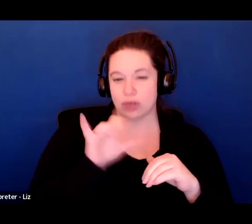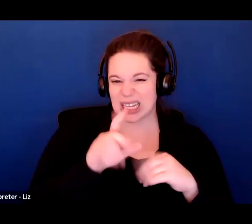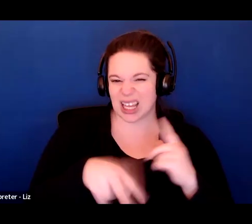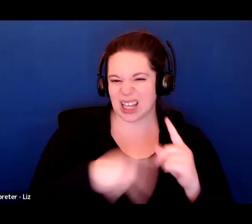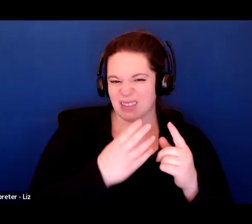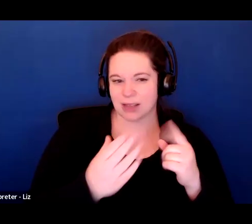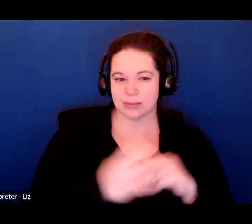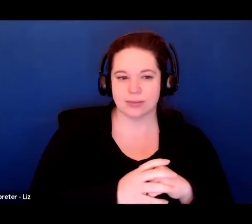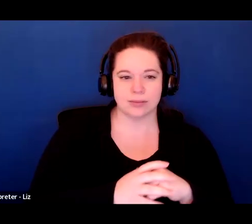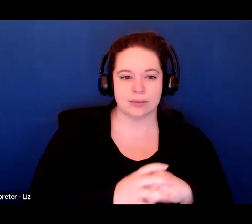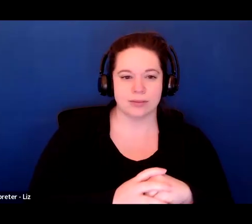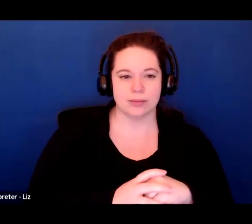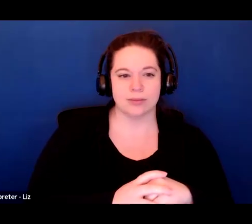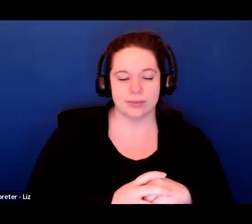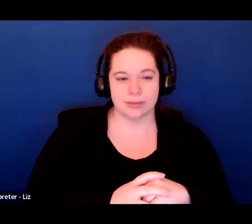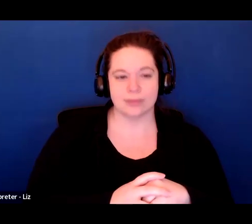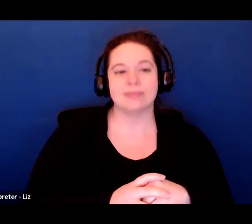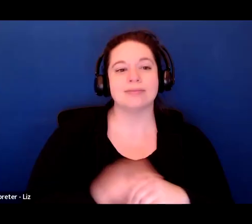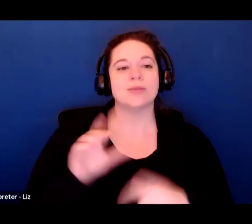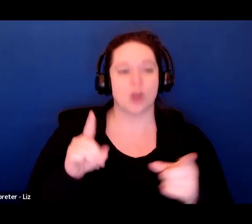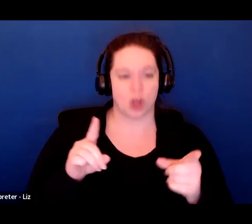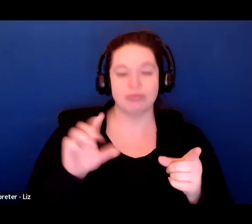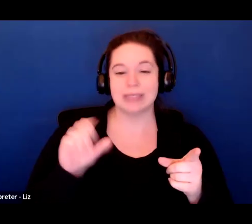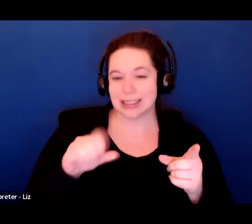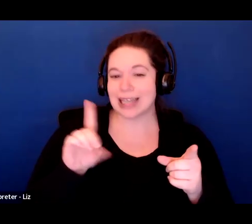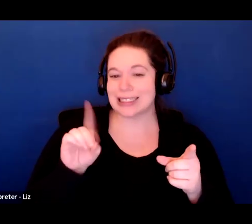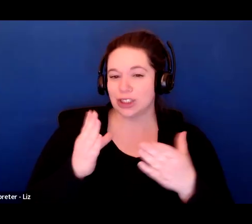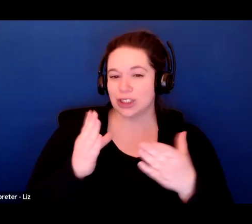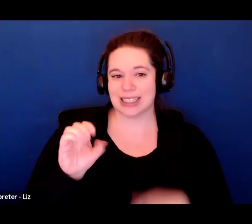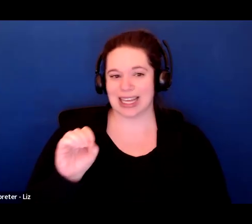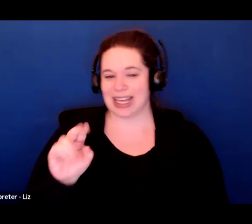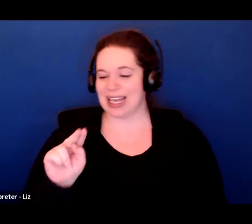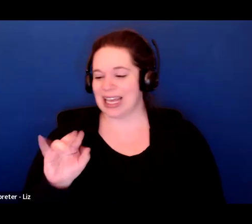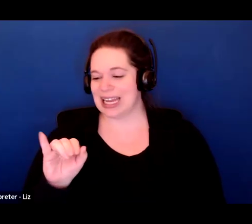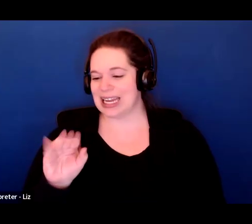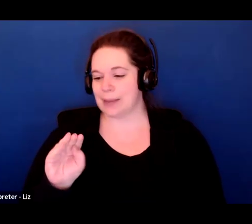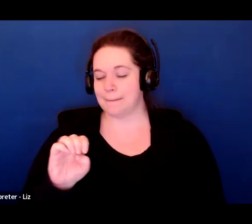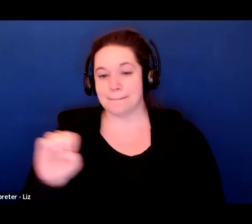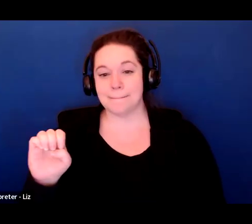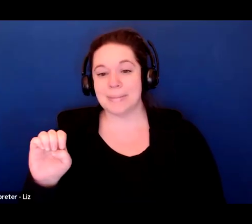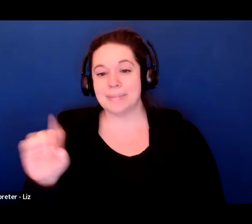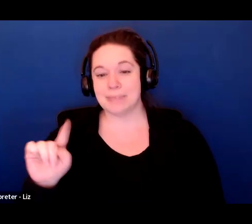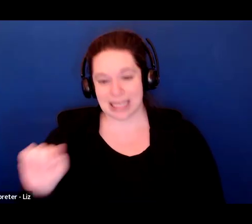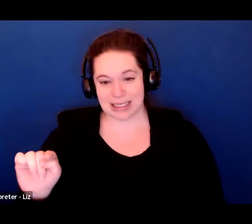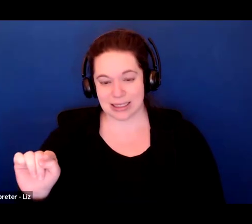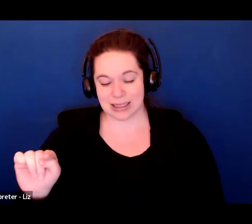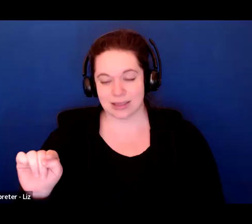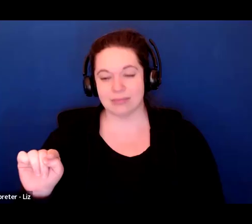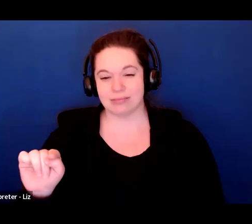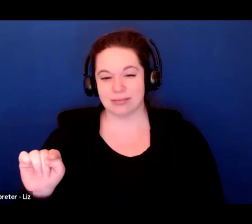thing. Yes, I did suggest enemies for that as well. And